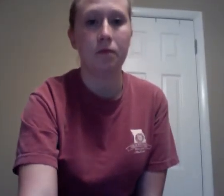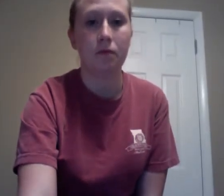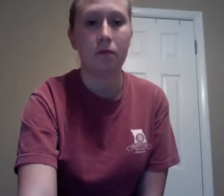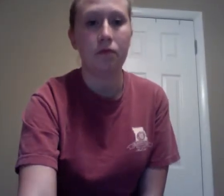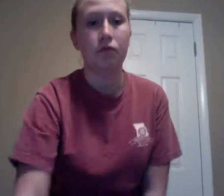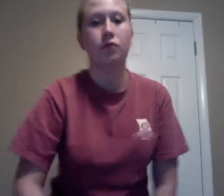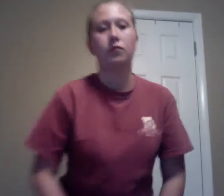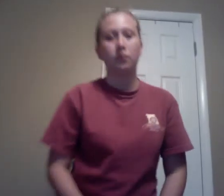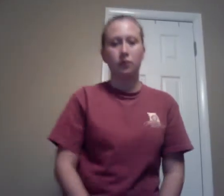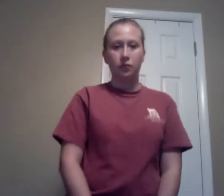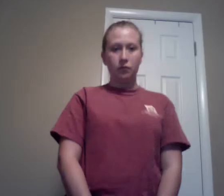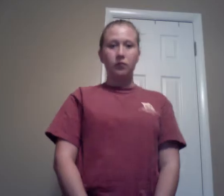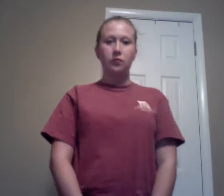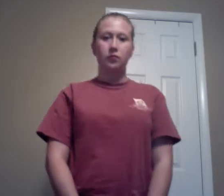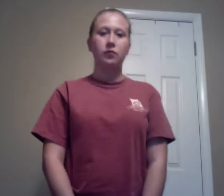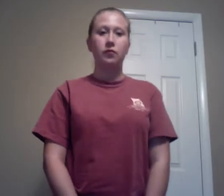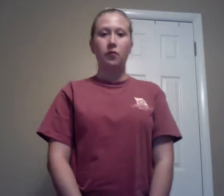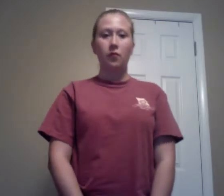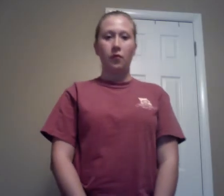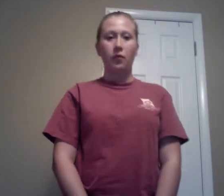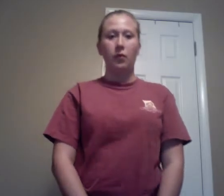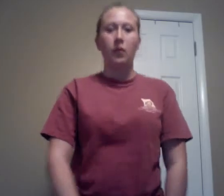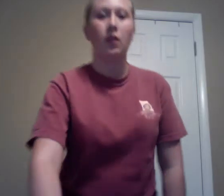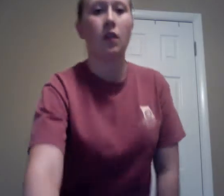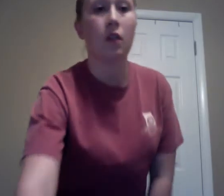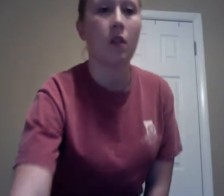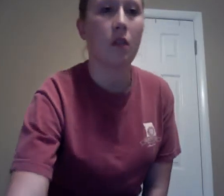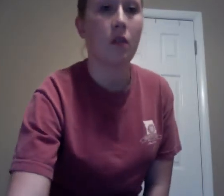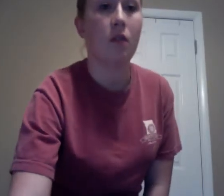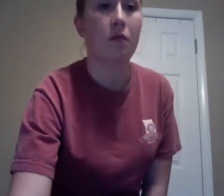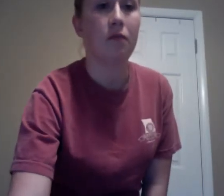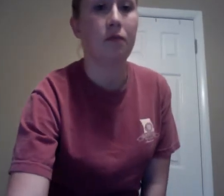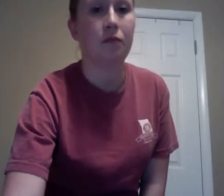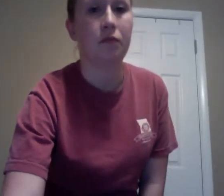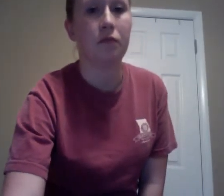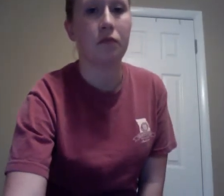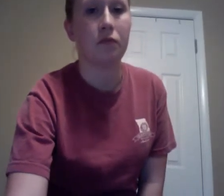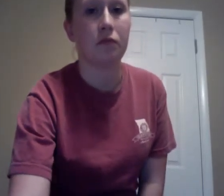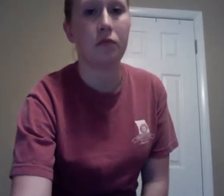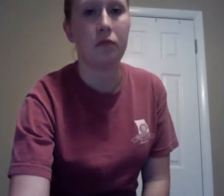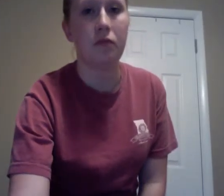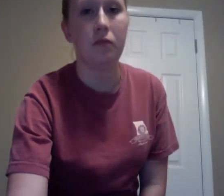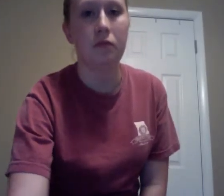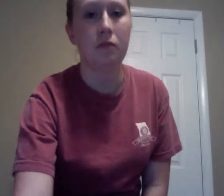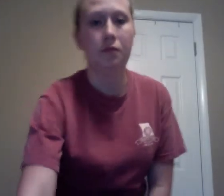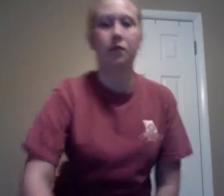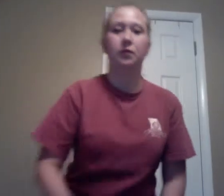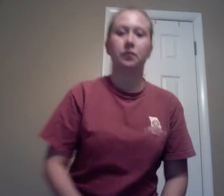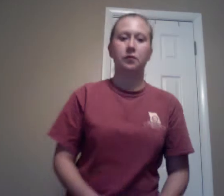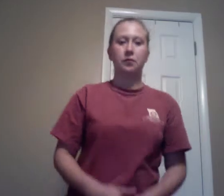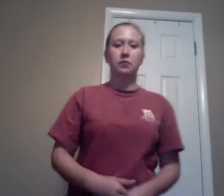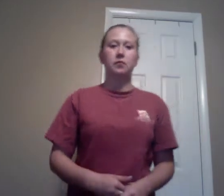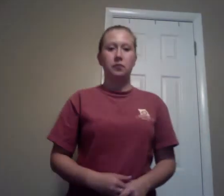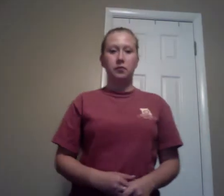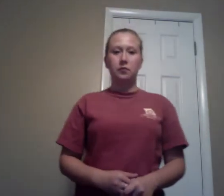talk to you about some tips and suggestions about how you can get through the prep. Remember that whatever we